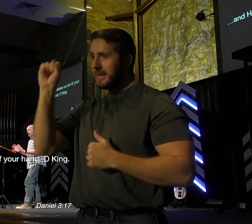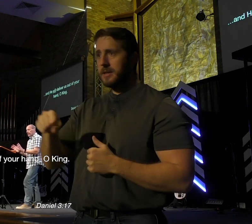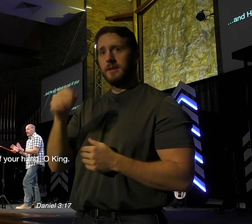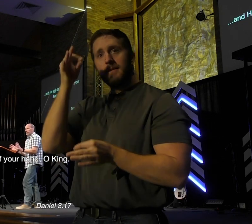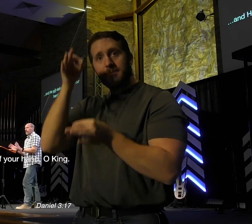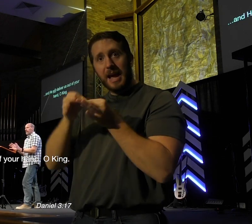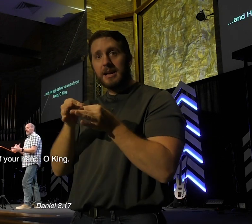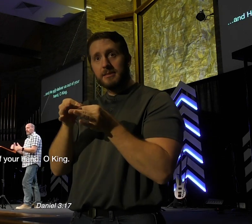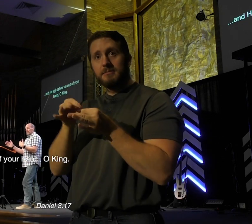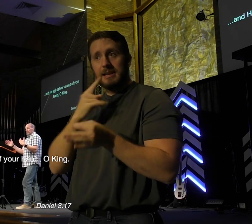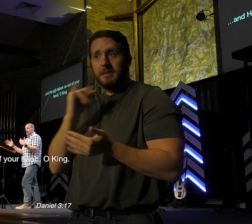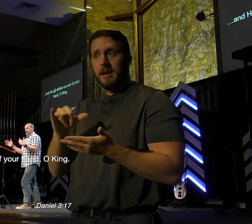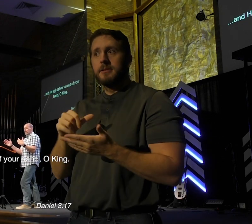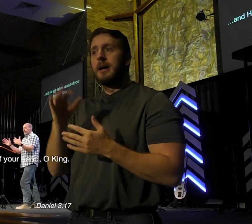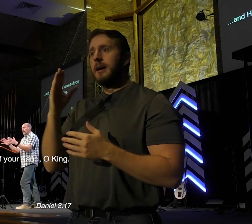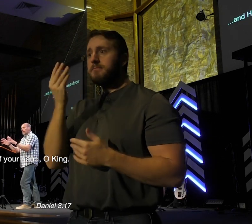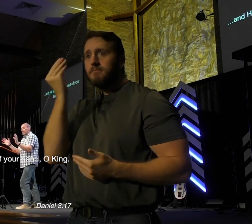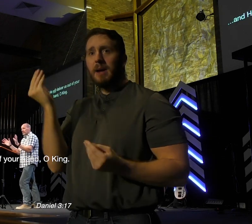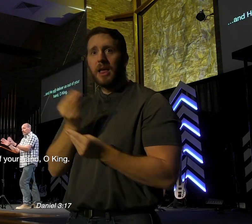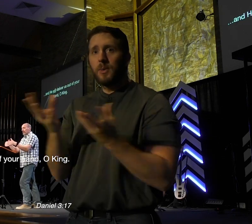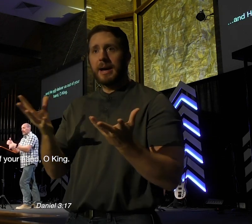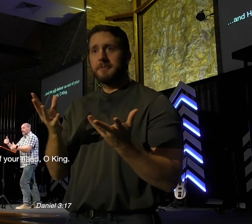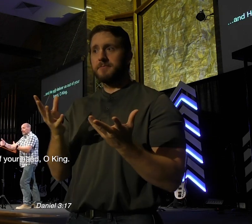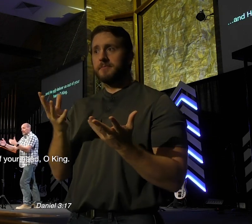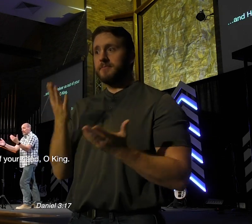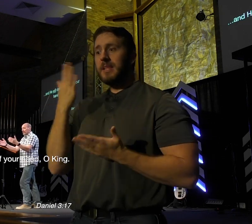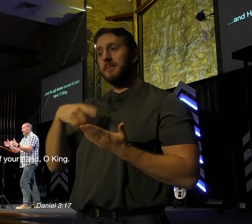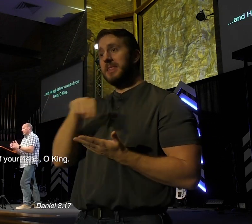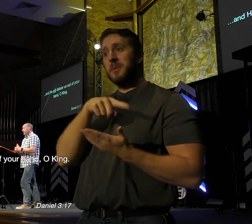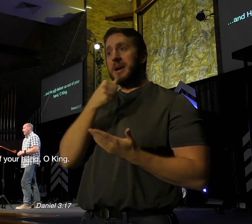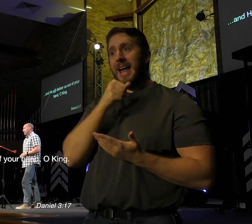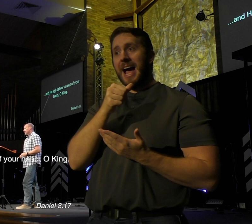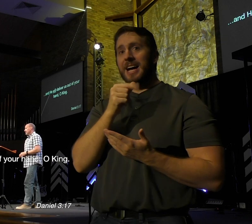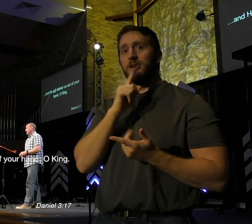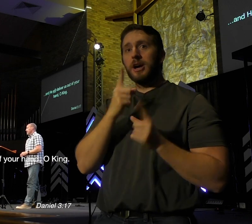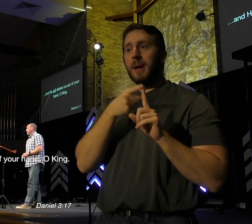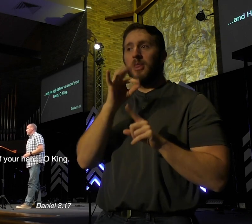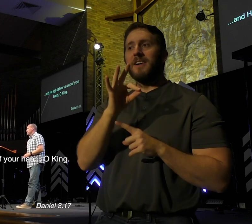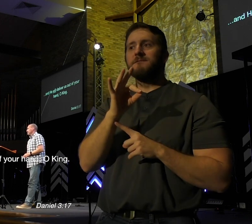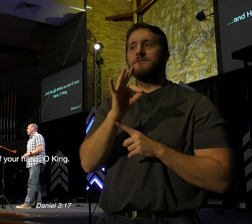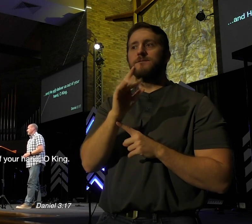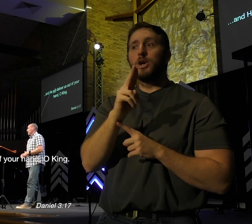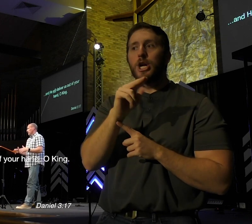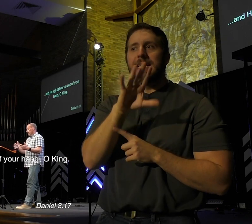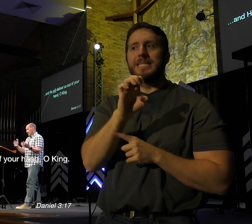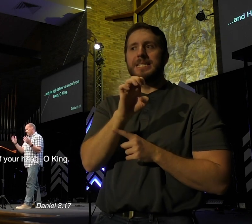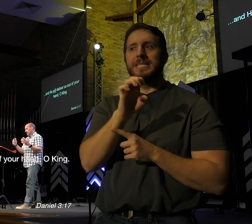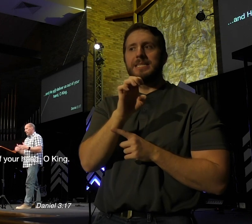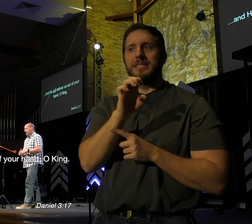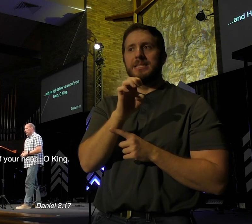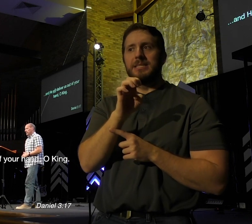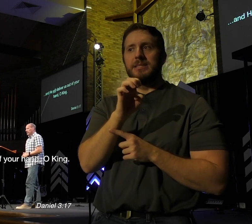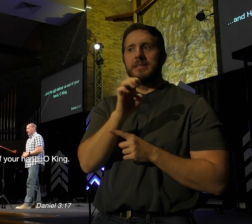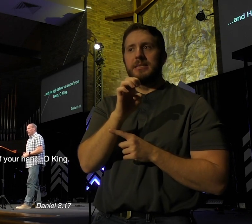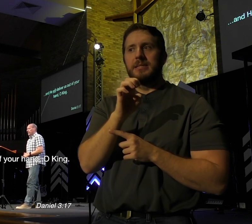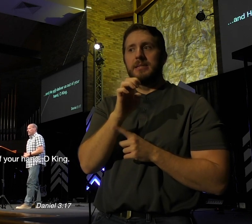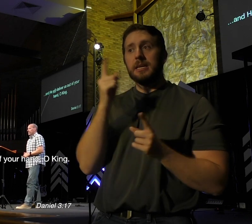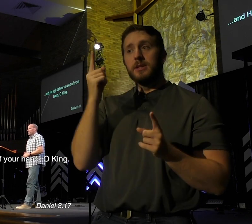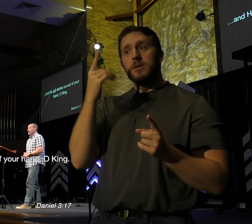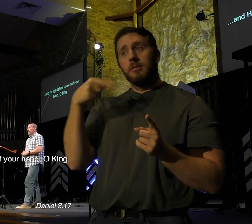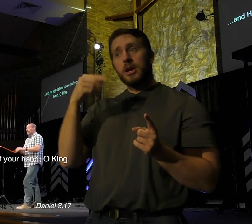And by the way, they might not have been talking necessarily right about that furnace in front of them, although they knew he could do